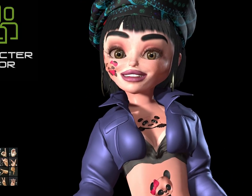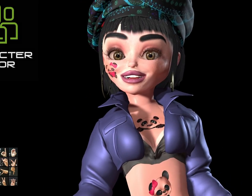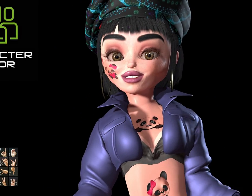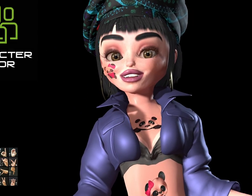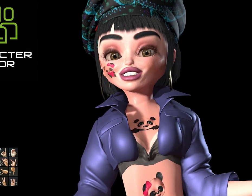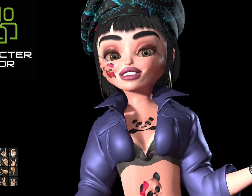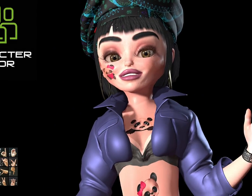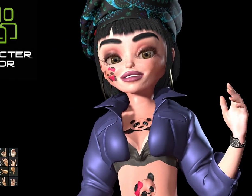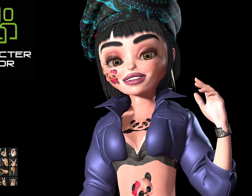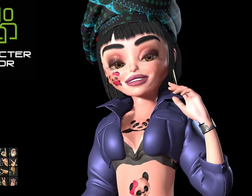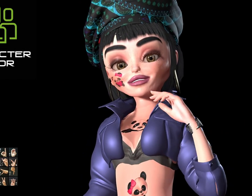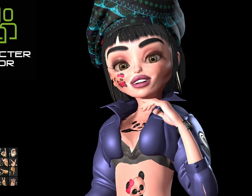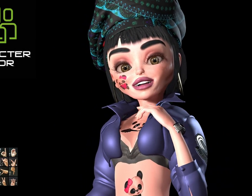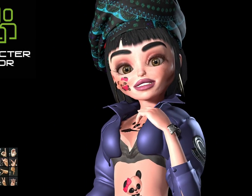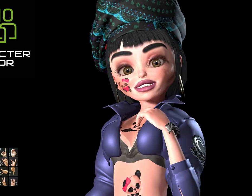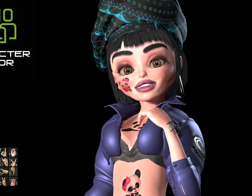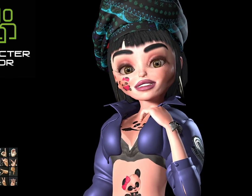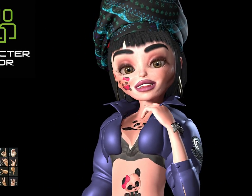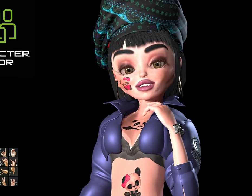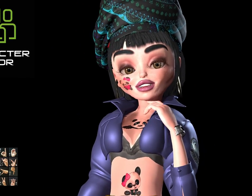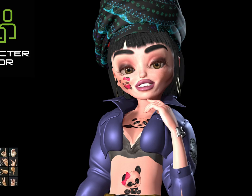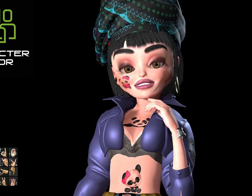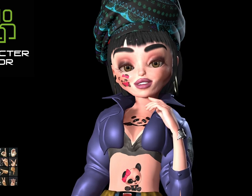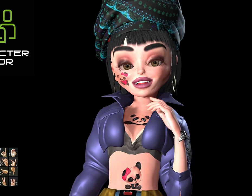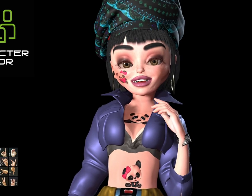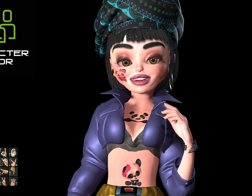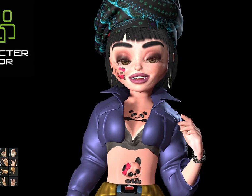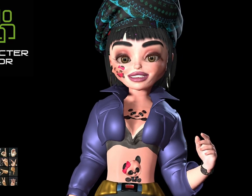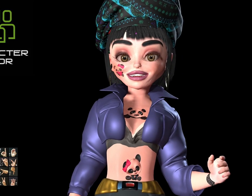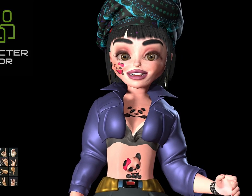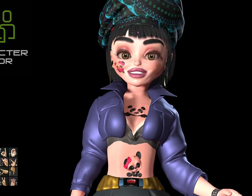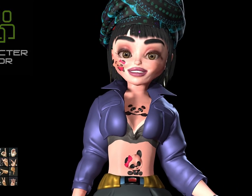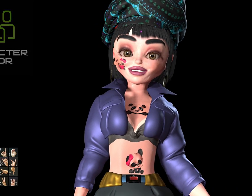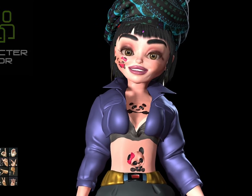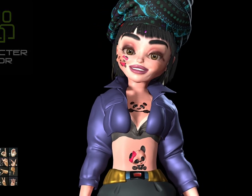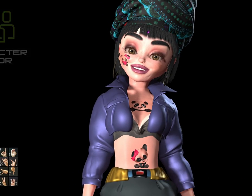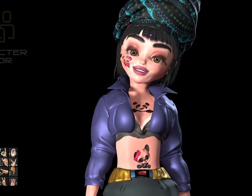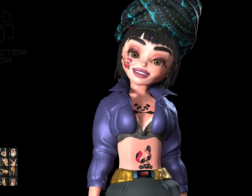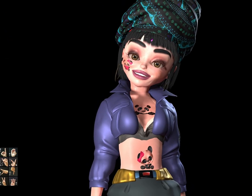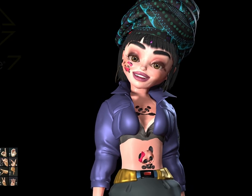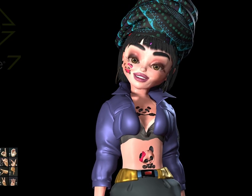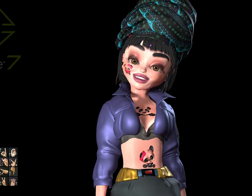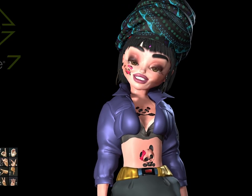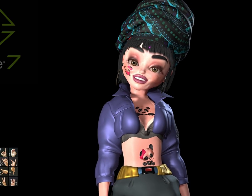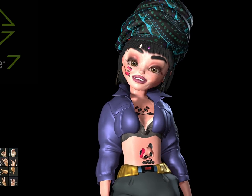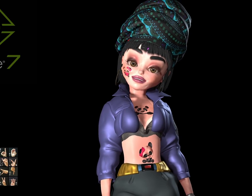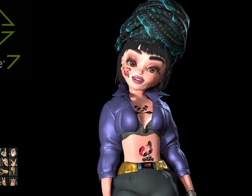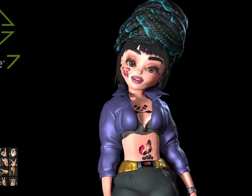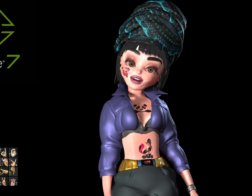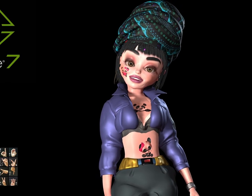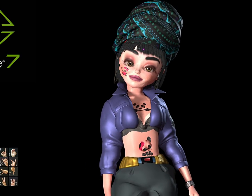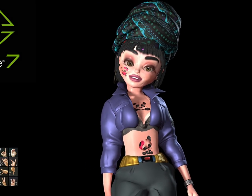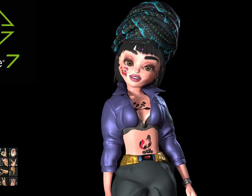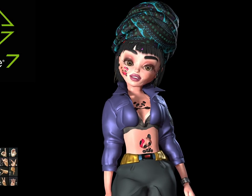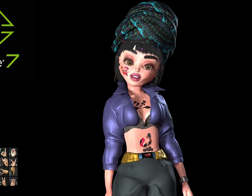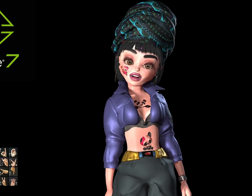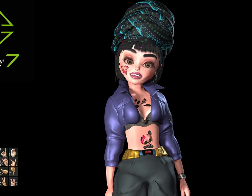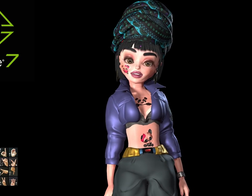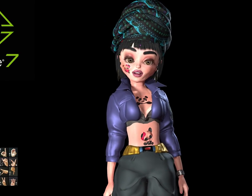Language. The American Sign Language of today is actually related to this language. What I am going to do right now